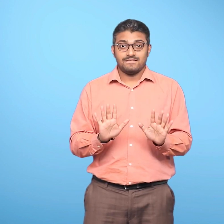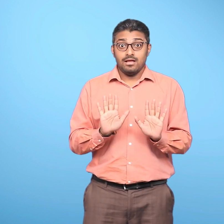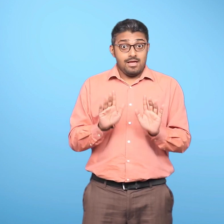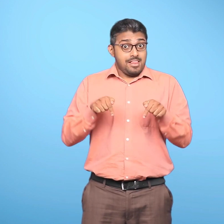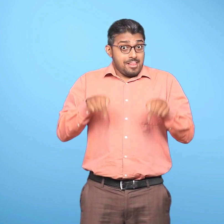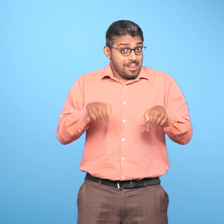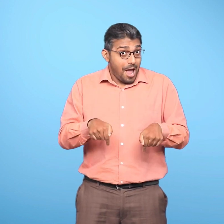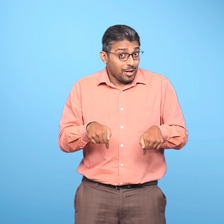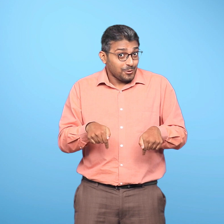Now,